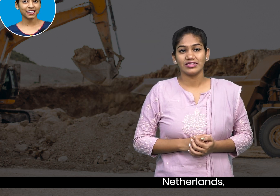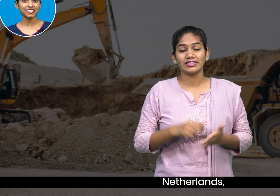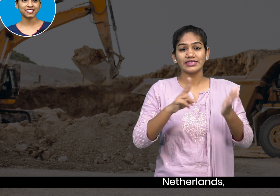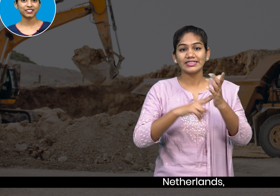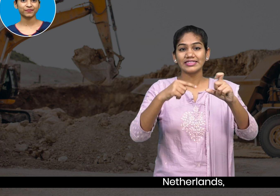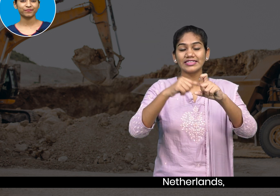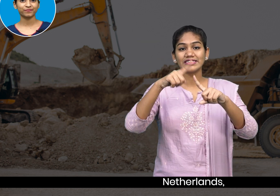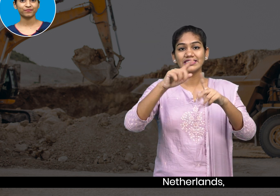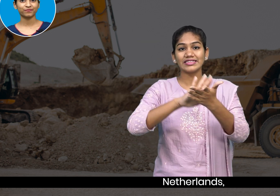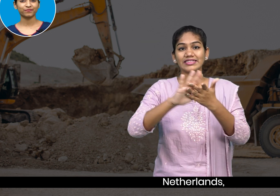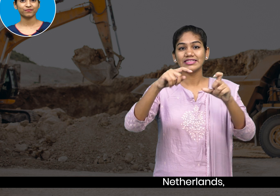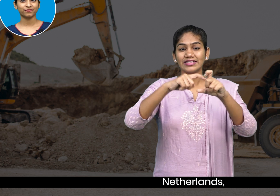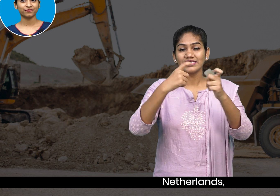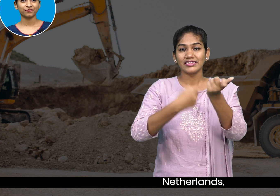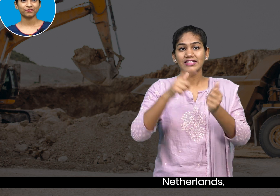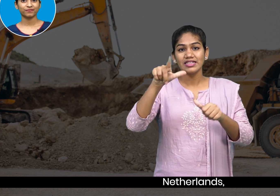Netherlands,